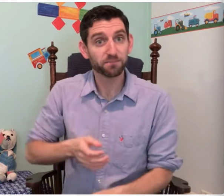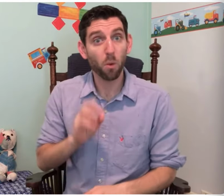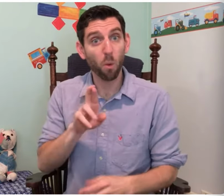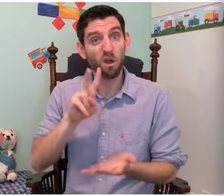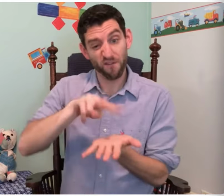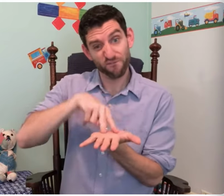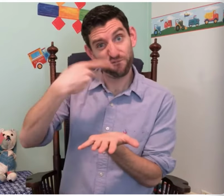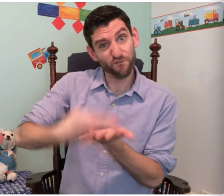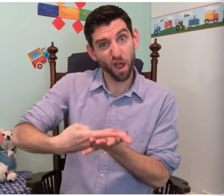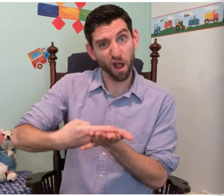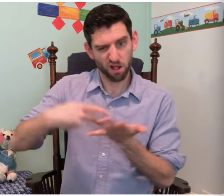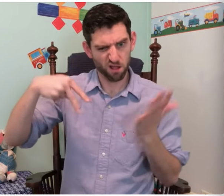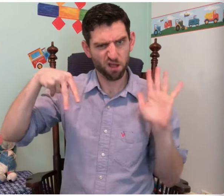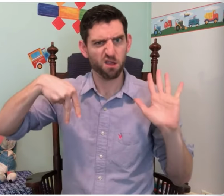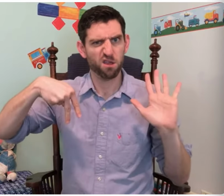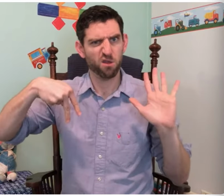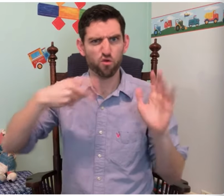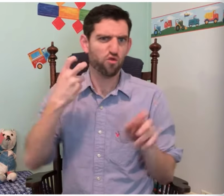and sign cookie like this.